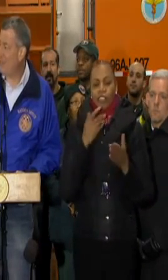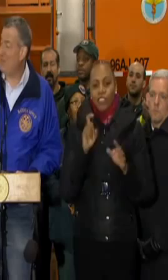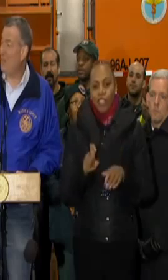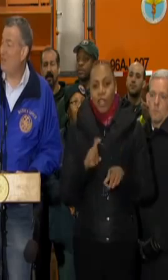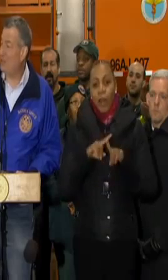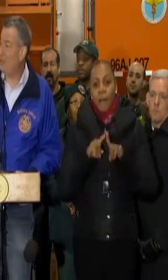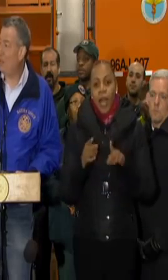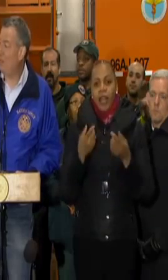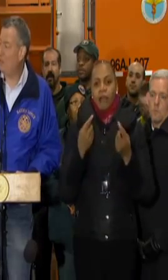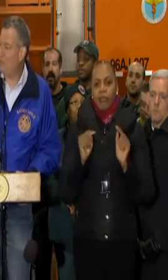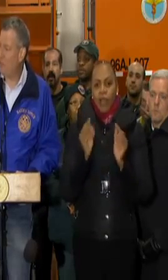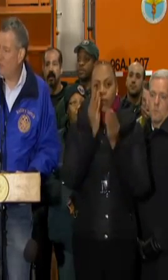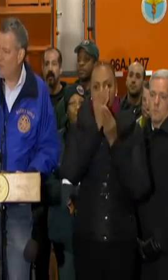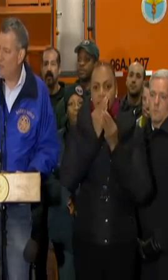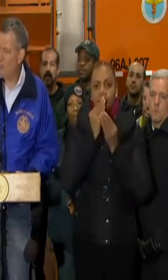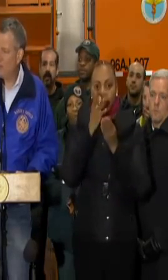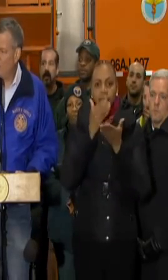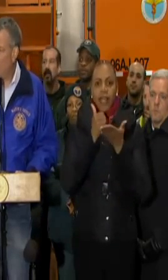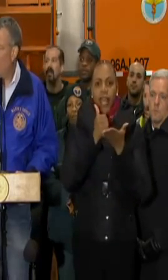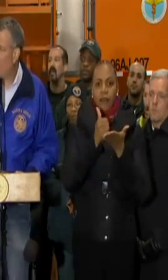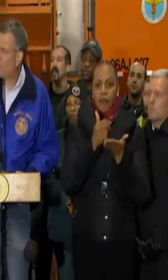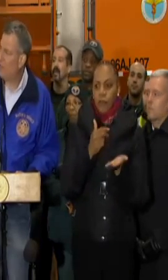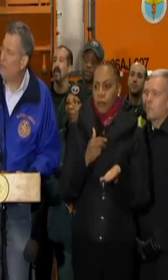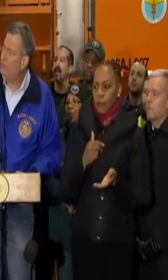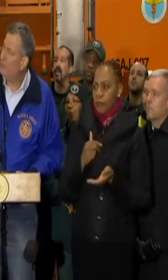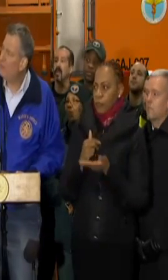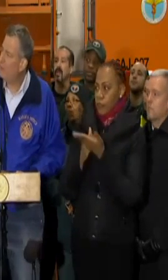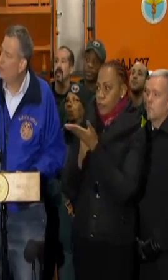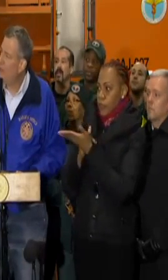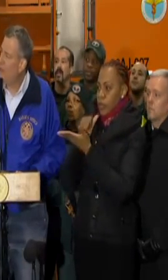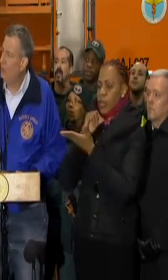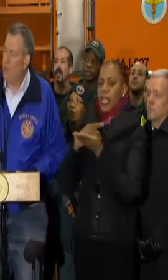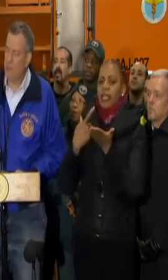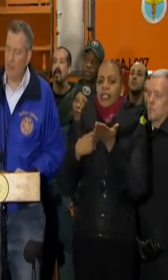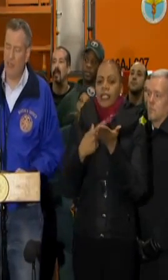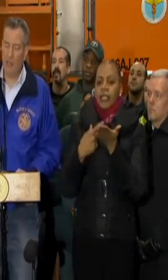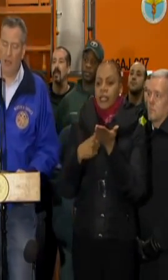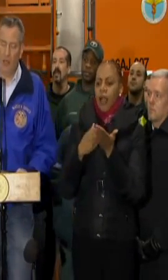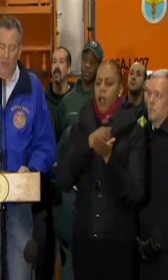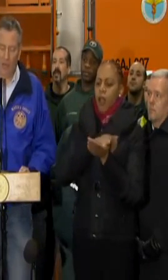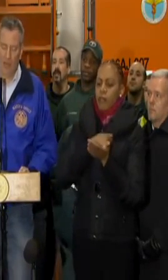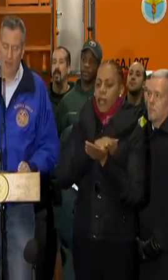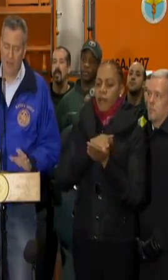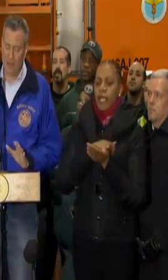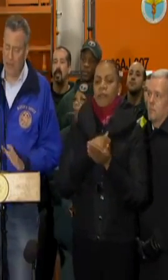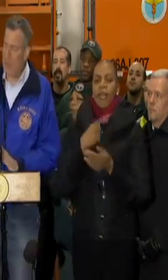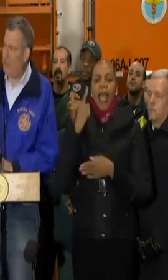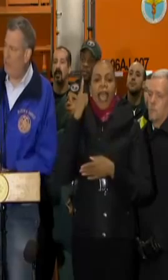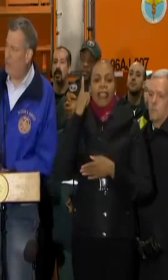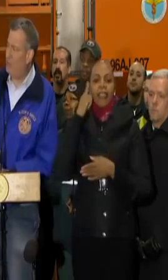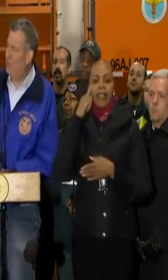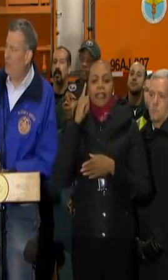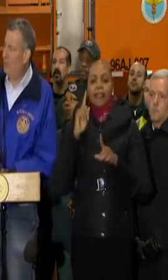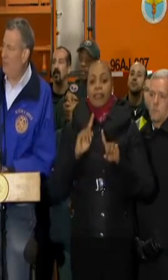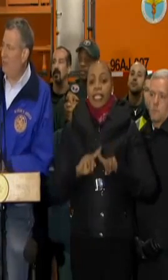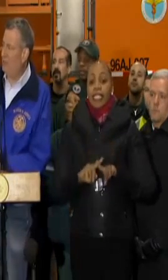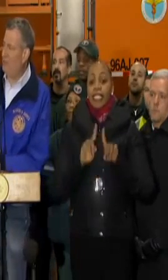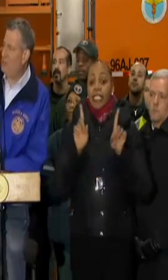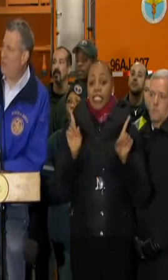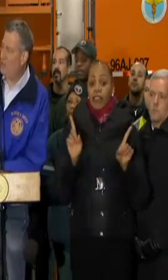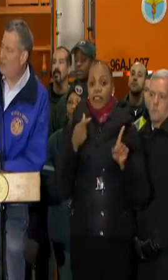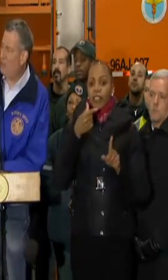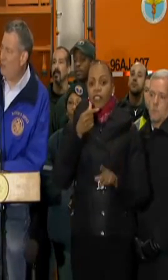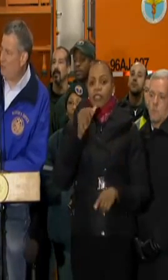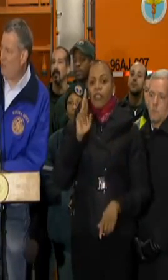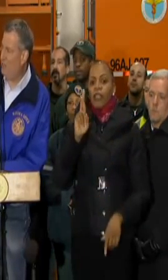least get something out there to be helpful to people. Grace. Okay, I'm sorry. Oh, I'm sorry. I think there's a big difference.